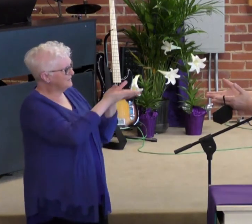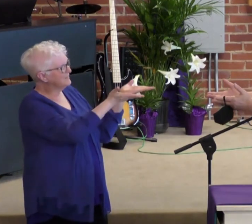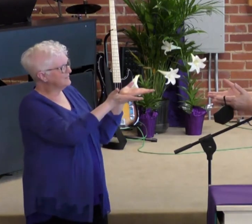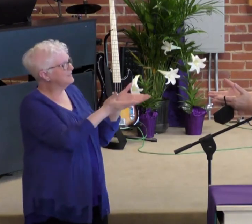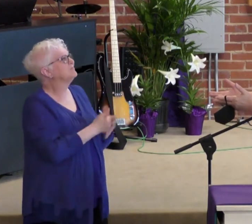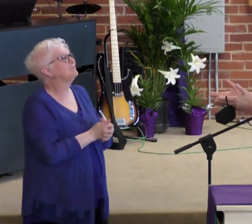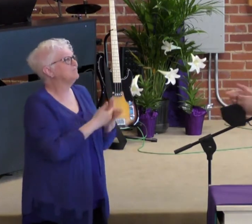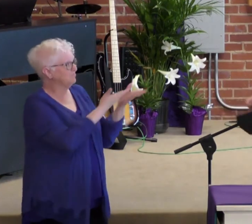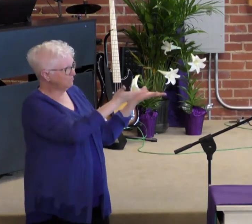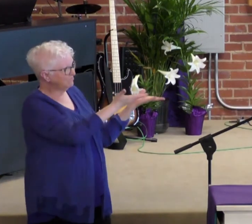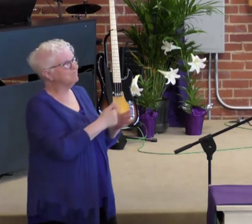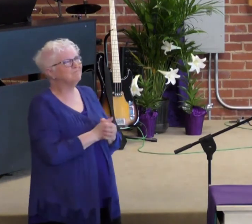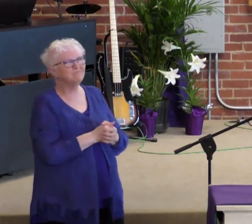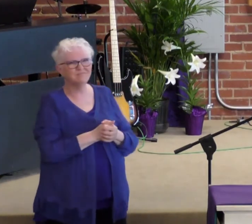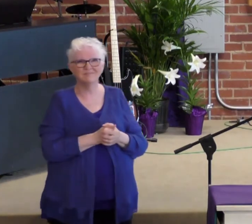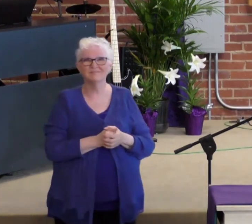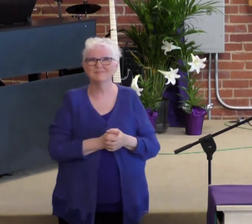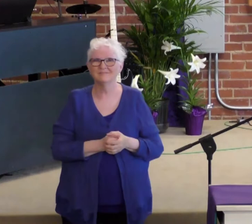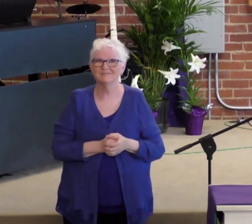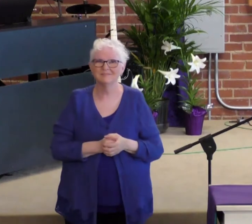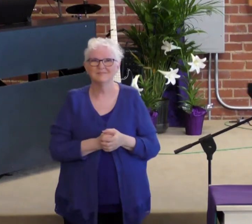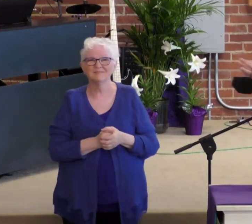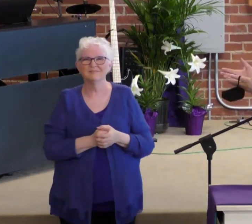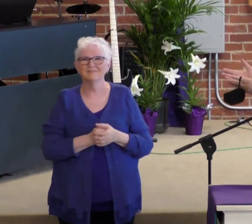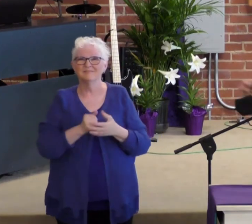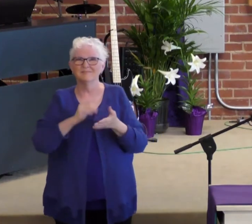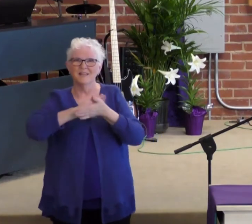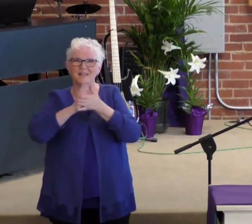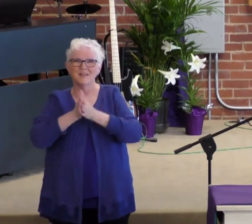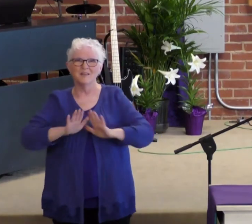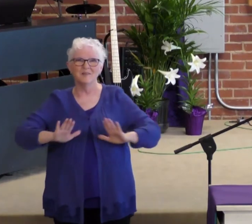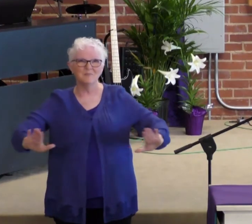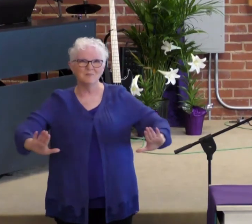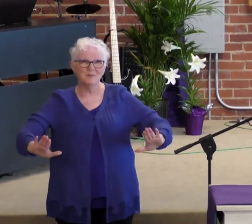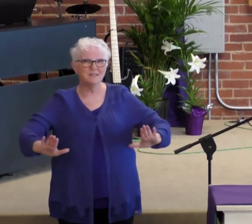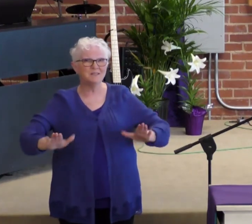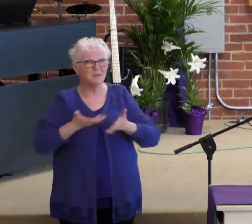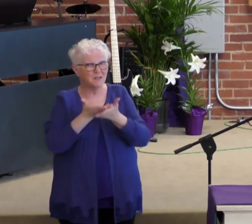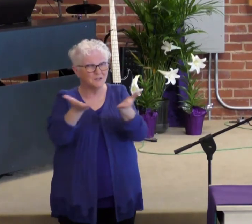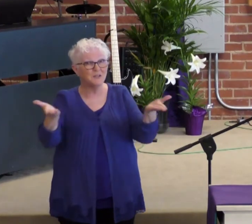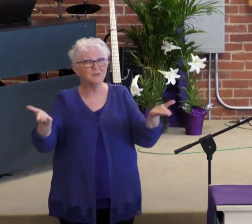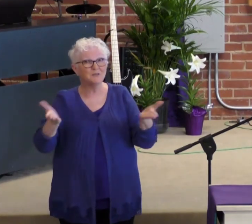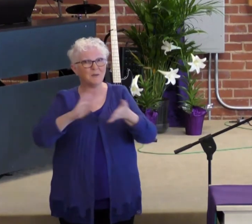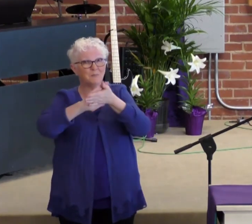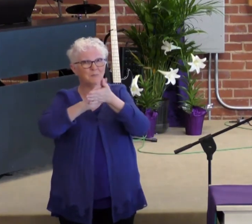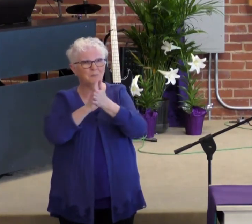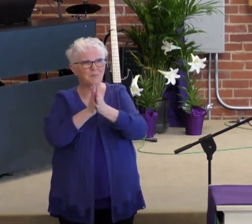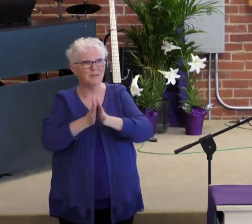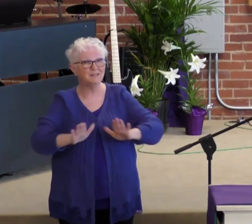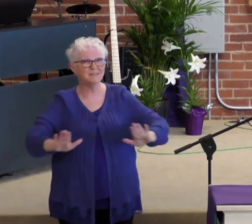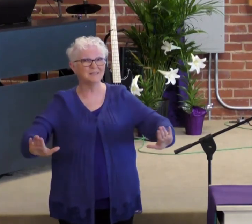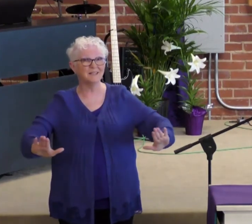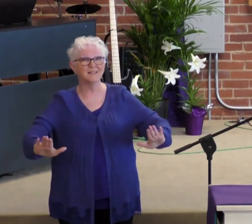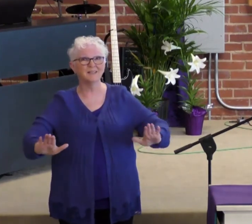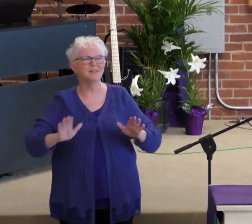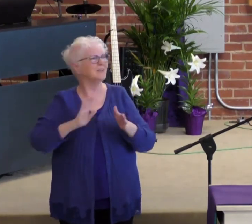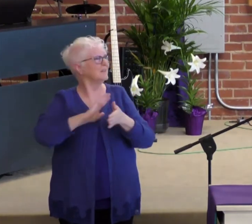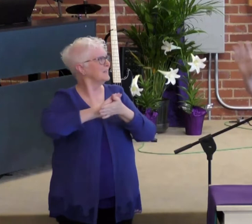Is that how you say "unto you"? Okay, let's say "peace, peace be unto you." Do that again.